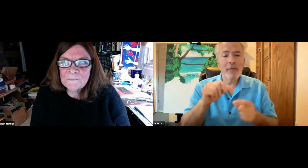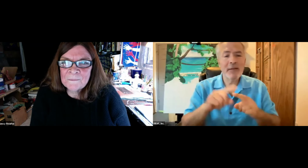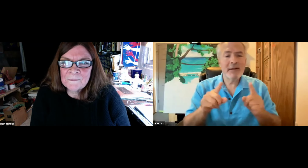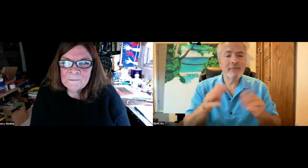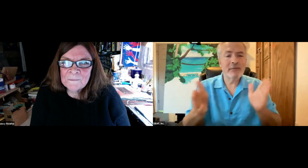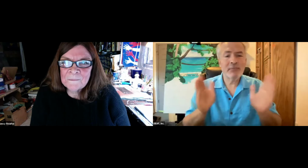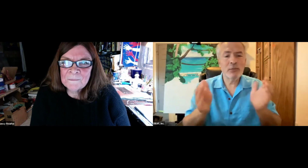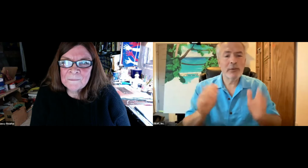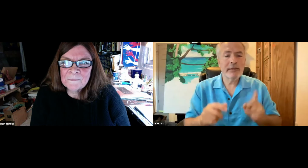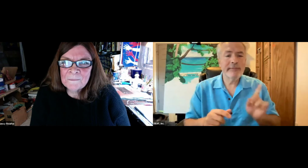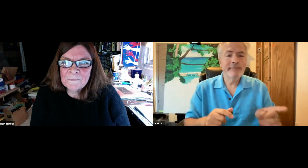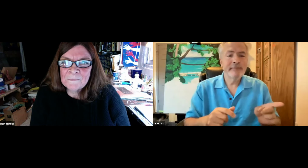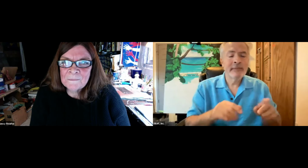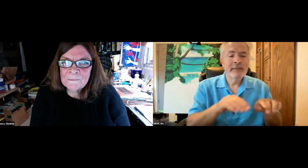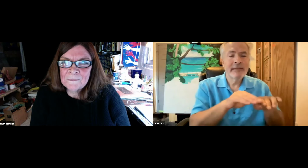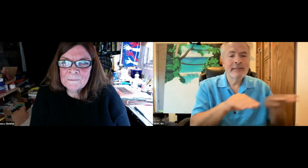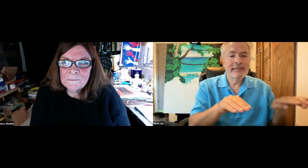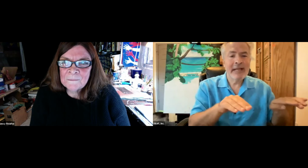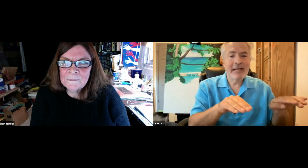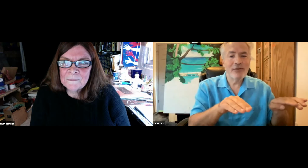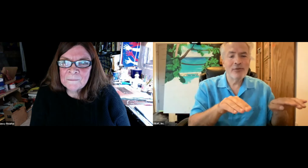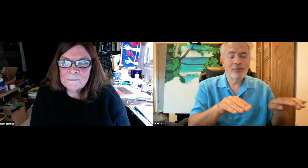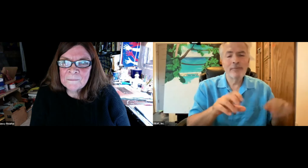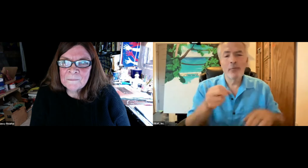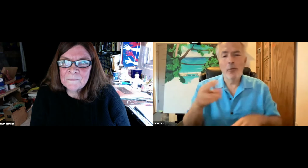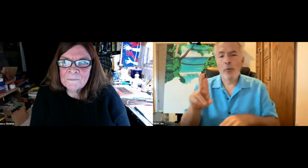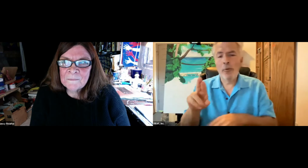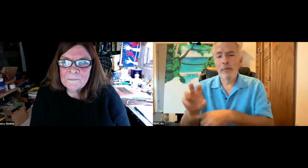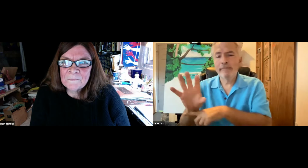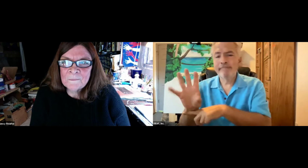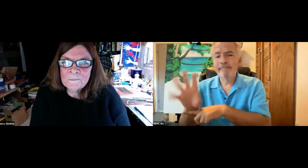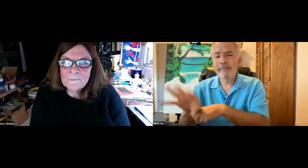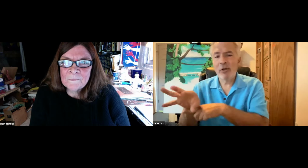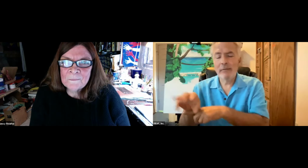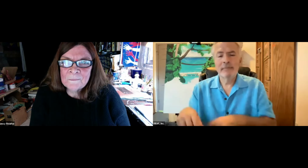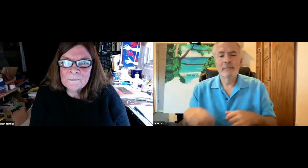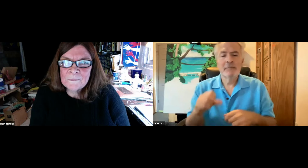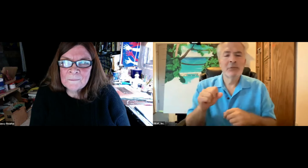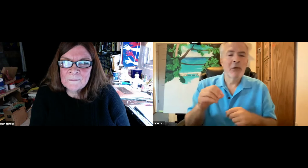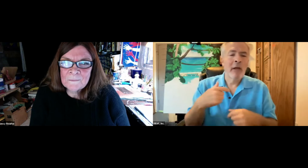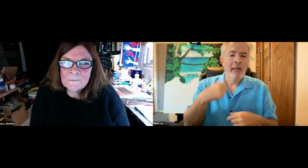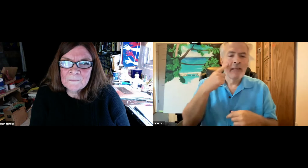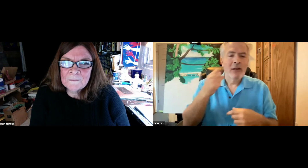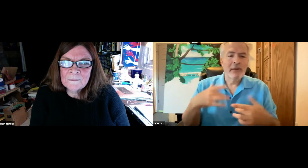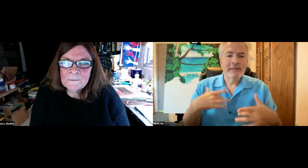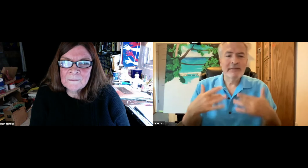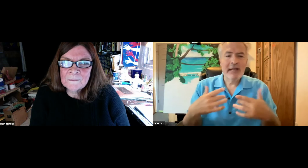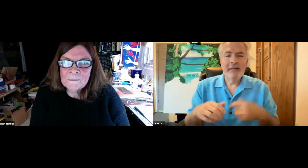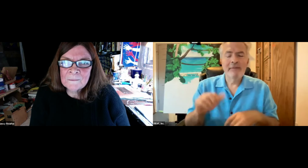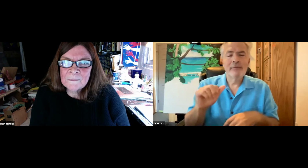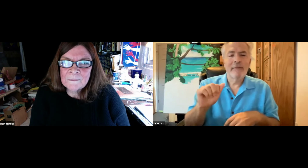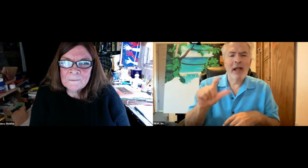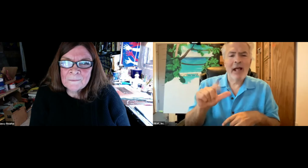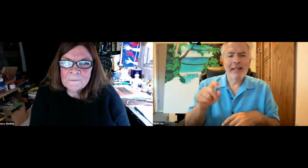in small roles or large roles. Come in there. We have stage or filming,